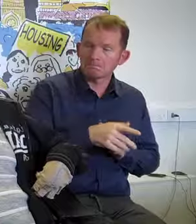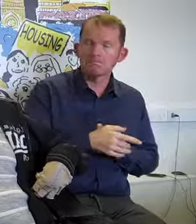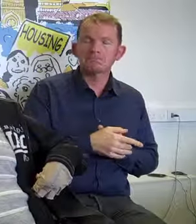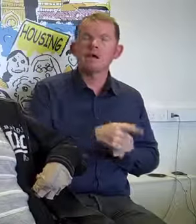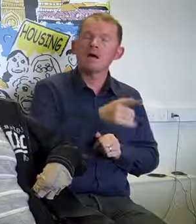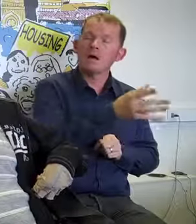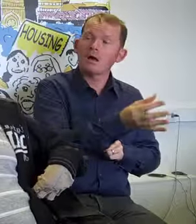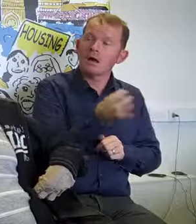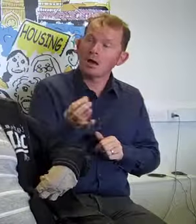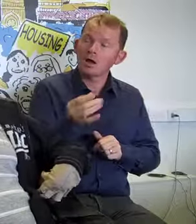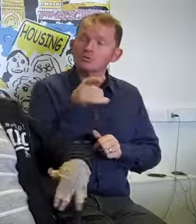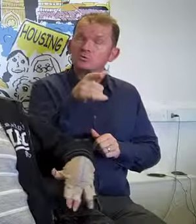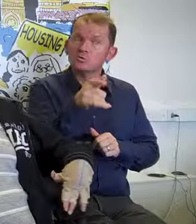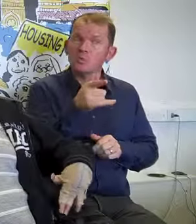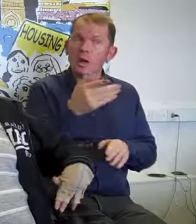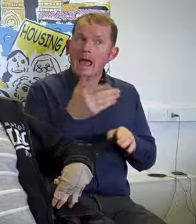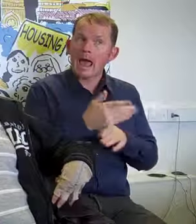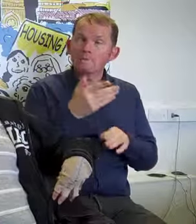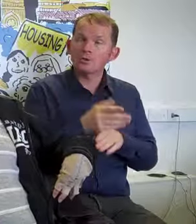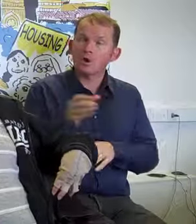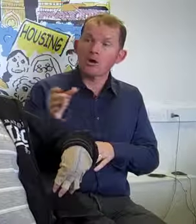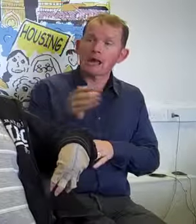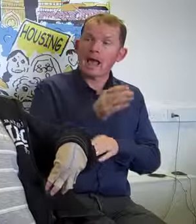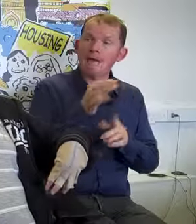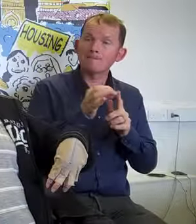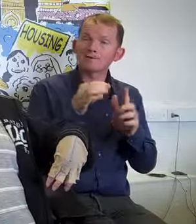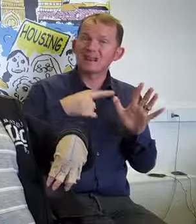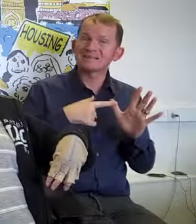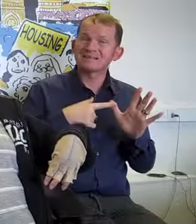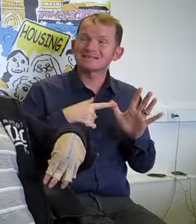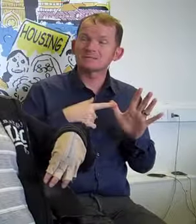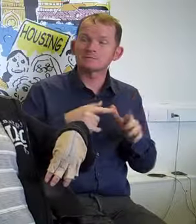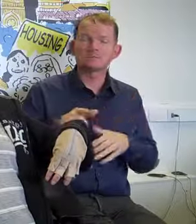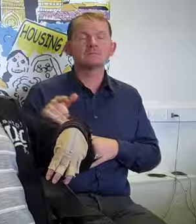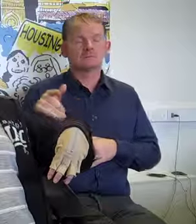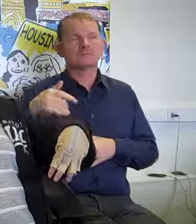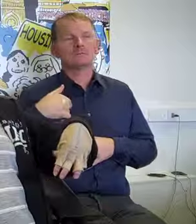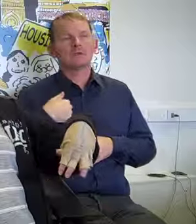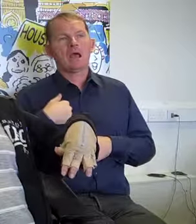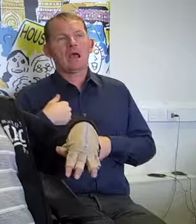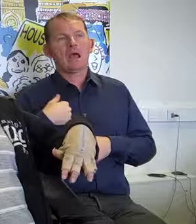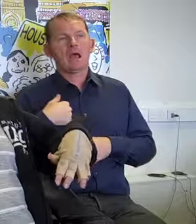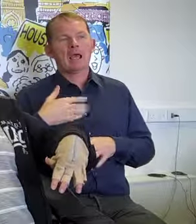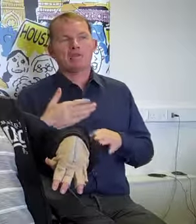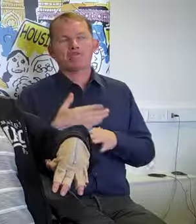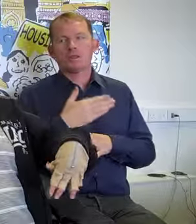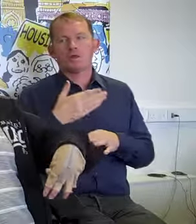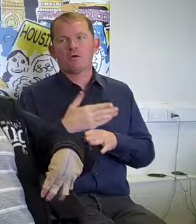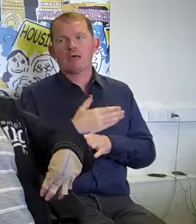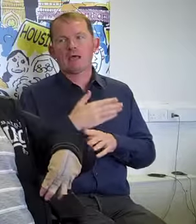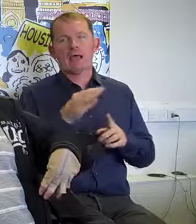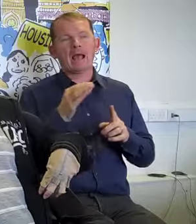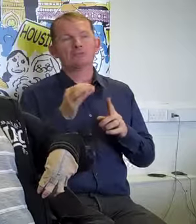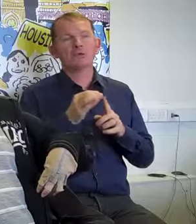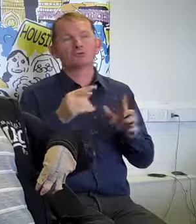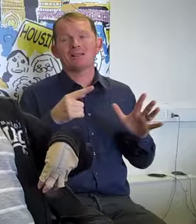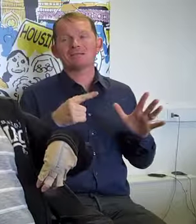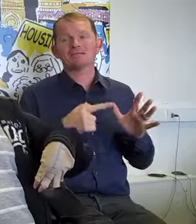do you currently employ a personal assistant? Yeah I employ a personal assistant